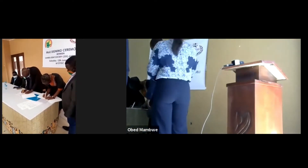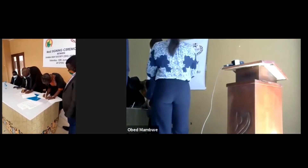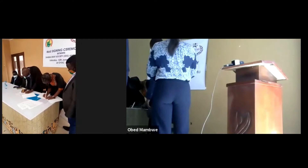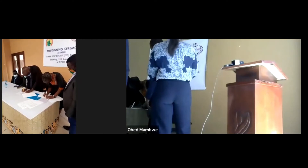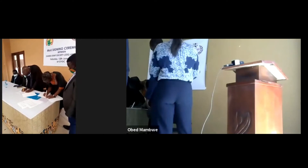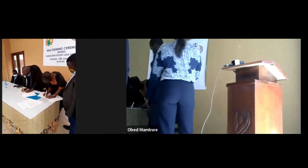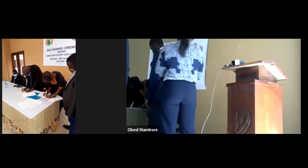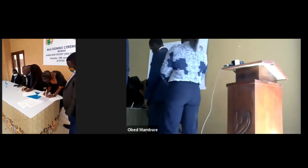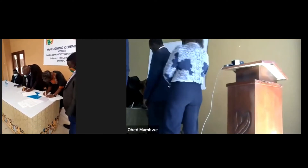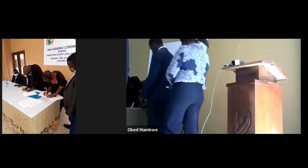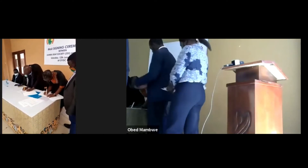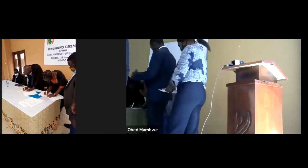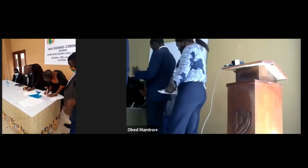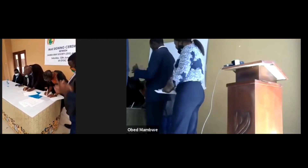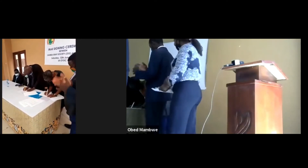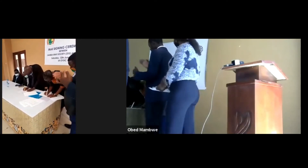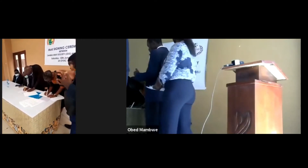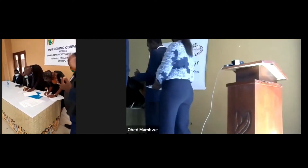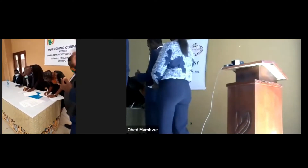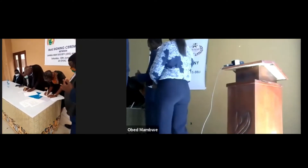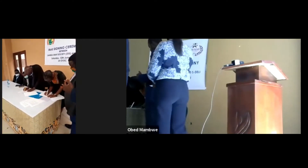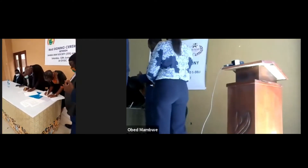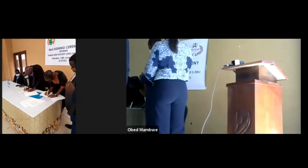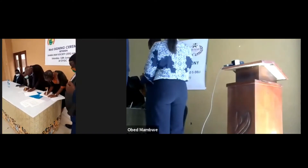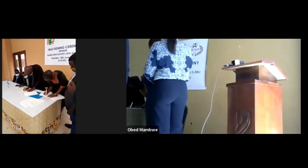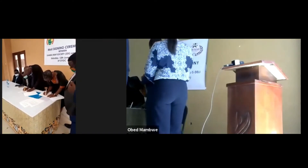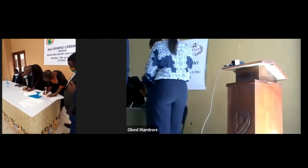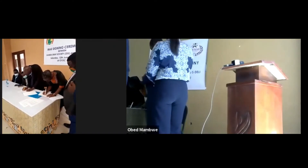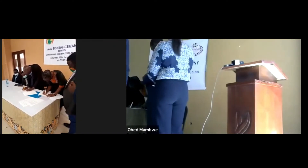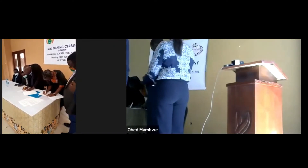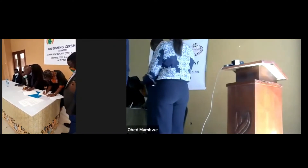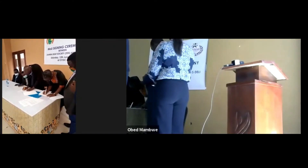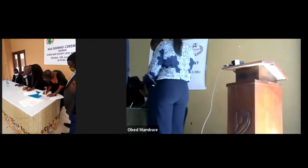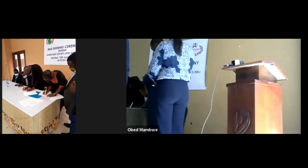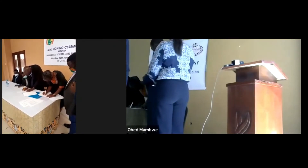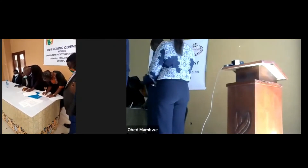So between Zambia Deaf Society and